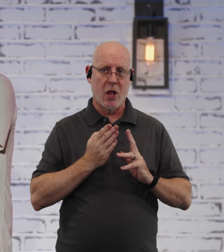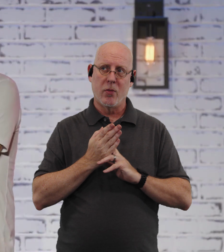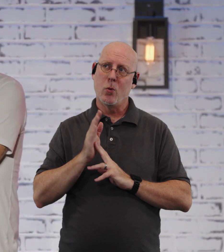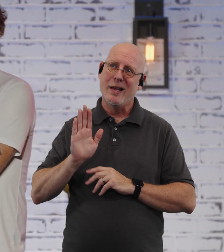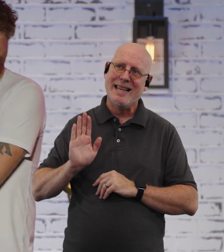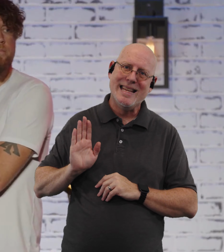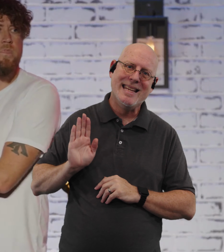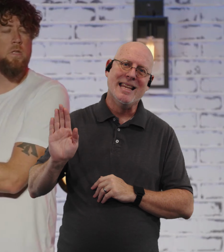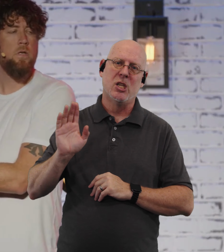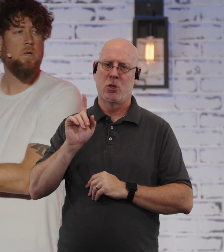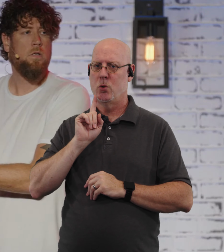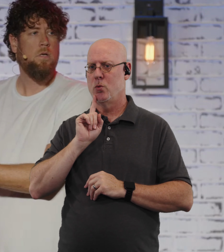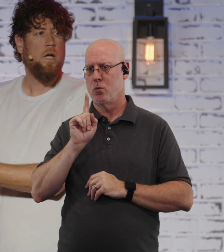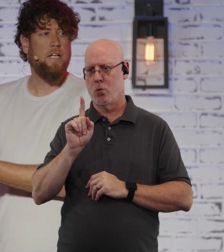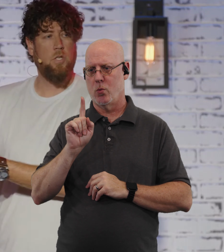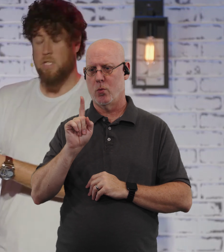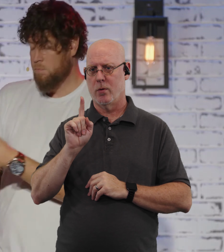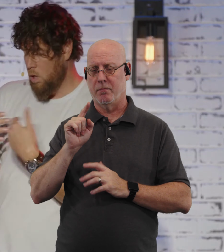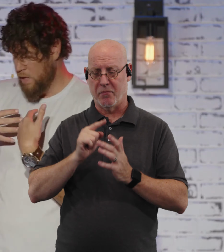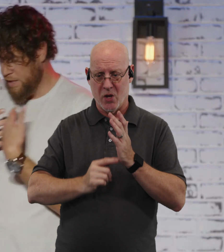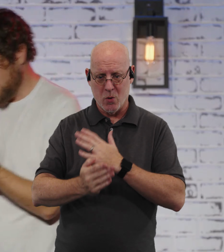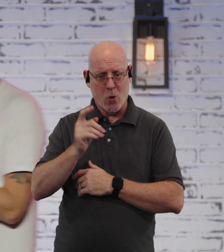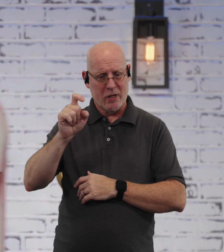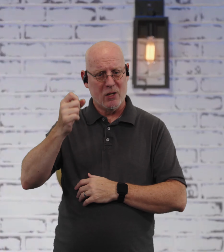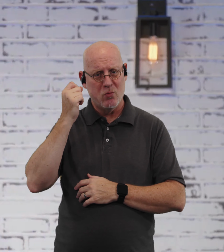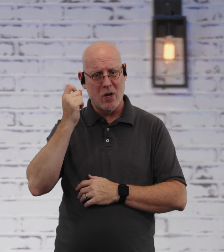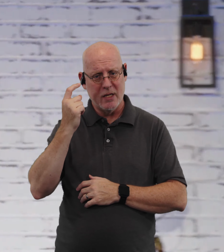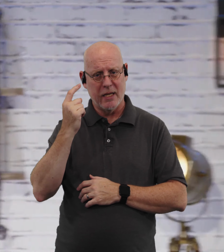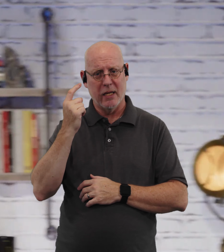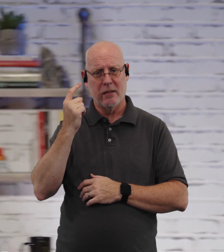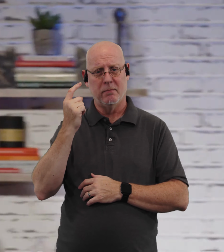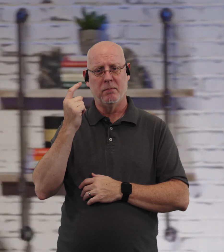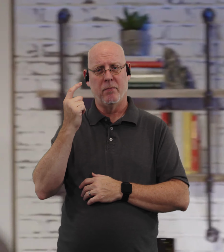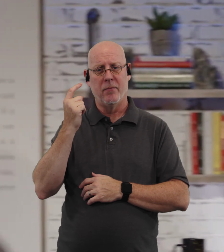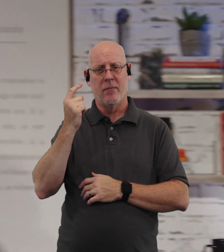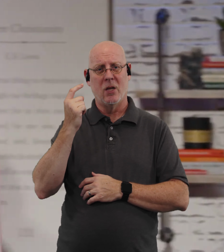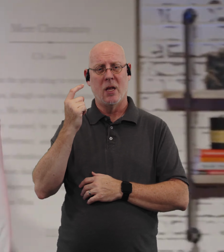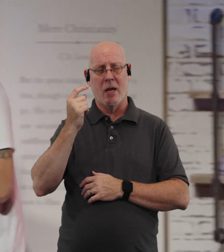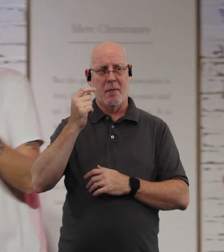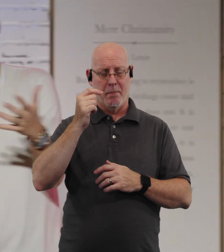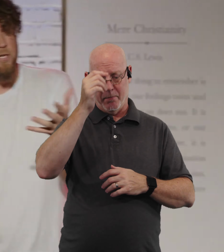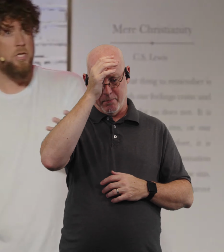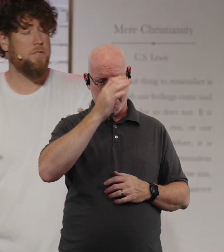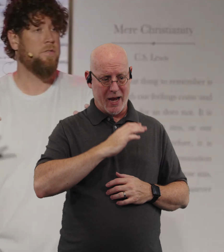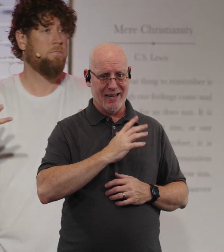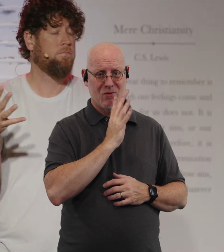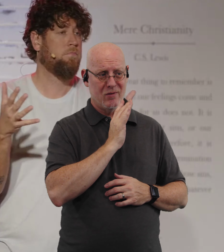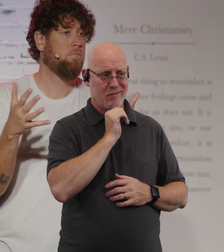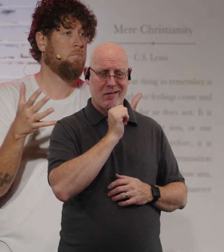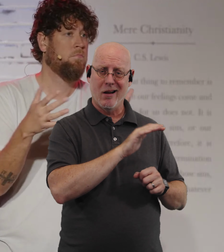truth. And so this morning, we need to understand that the word of man is